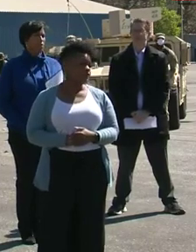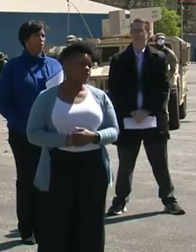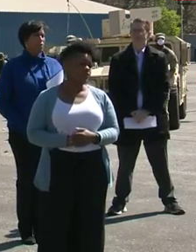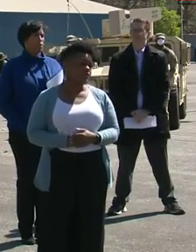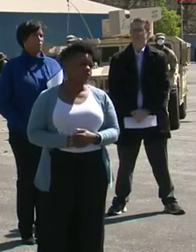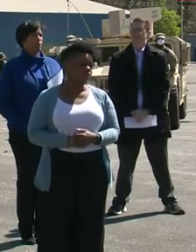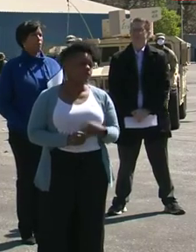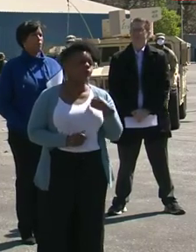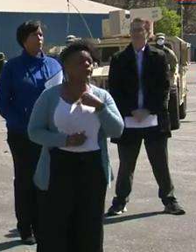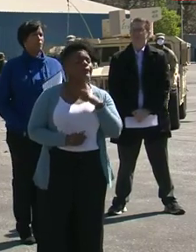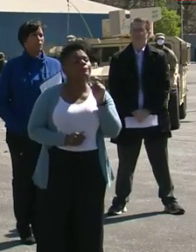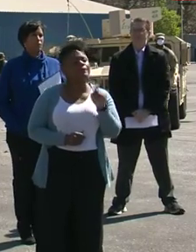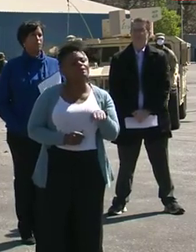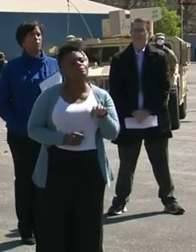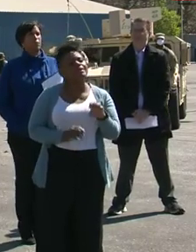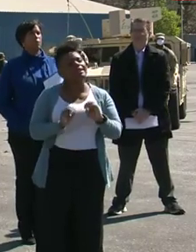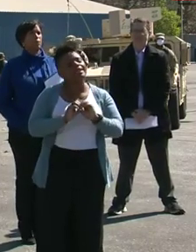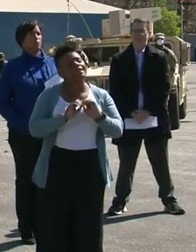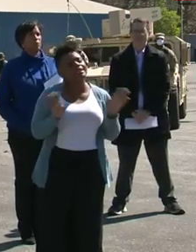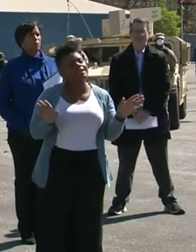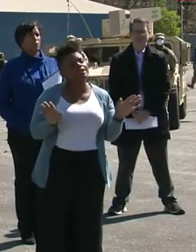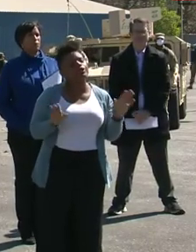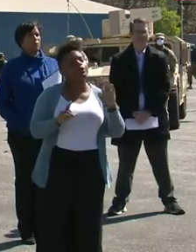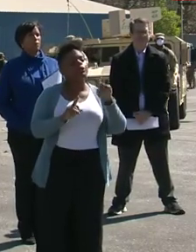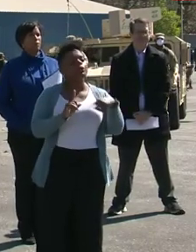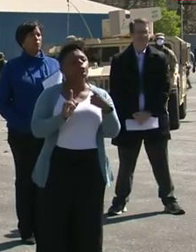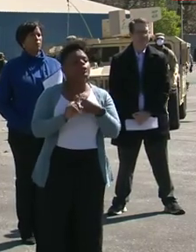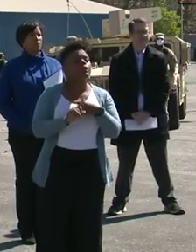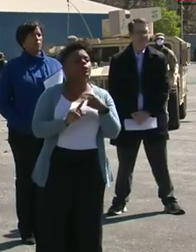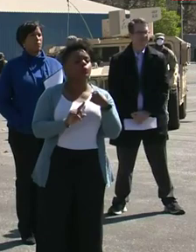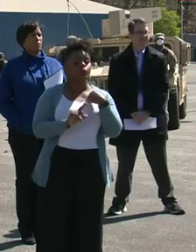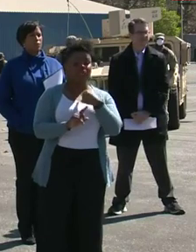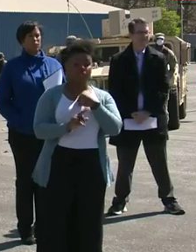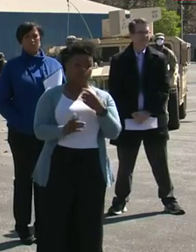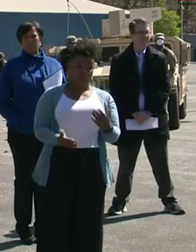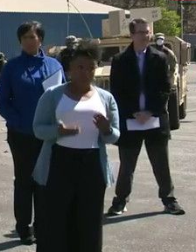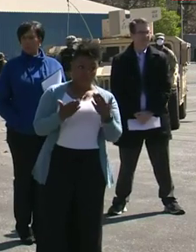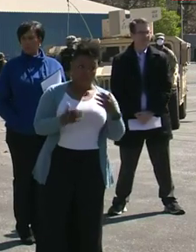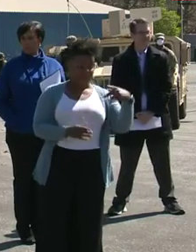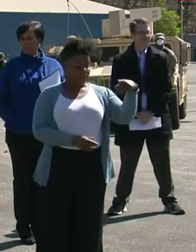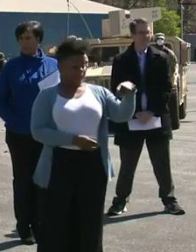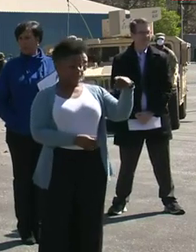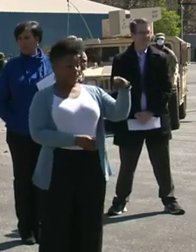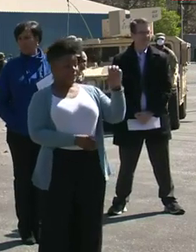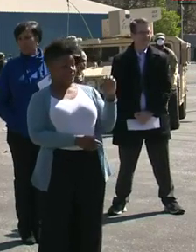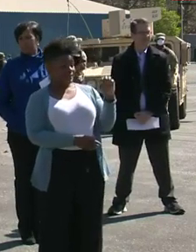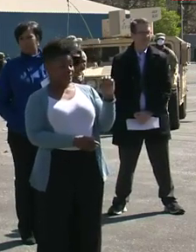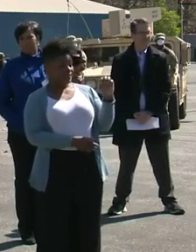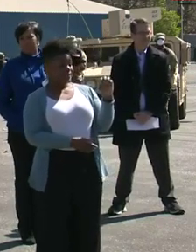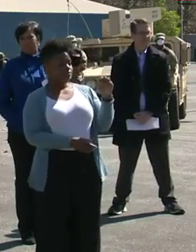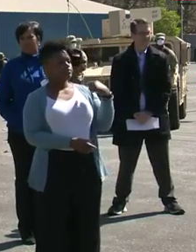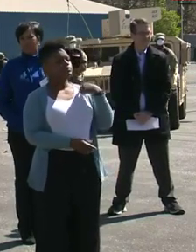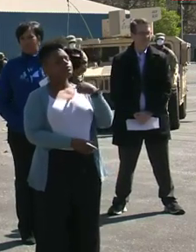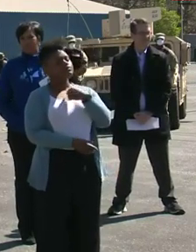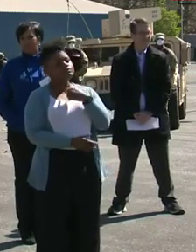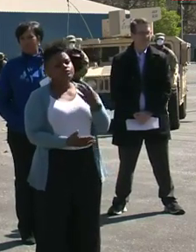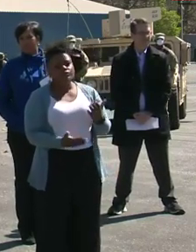to be very clear that when we are making PPE recommendations, we make it with sort of like a fine-tooth comb,